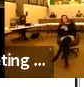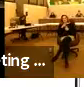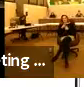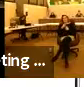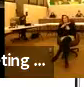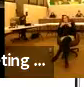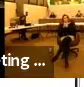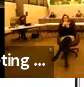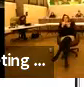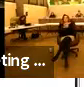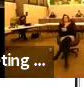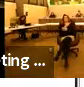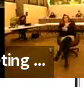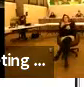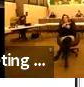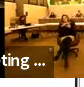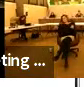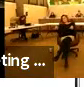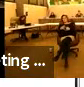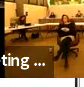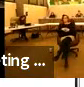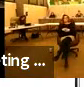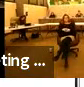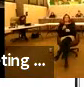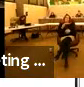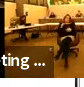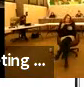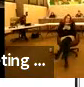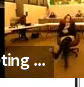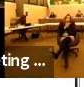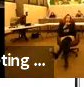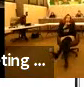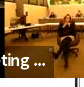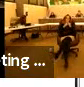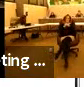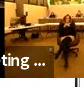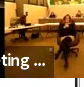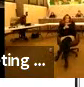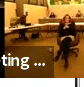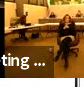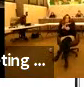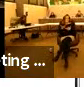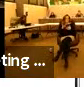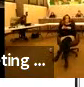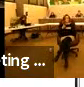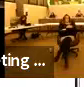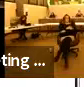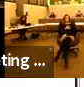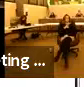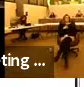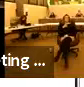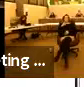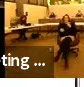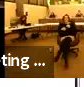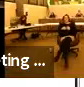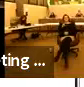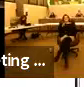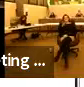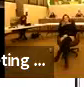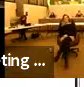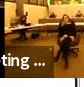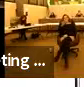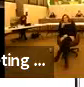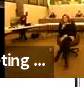enhanced buffer. So we had a regular buffer, the town enhanced it, and on top of that, we went an additional 75 feet. On top of that, we are showing